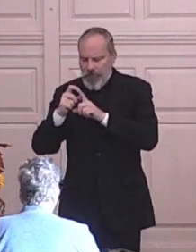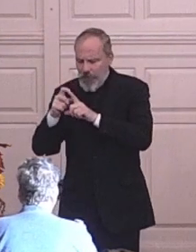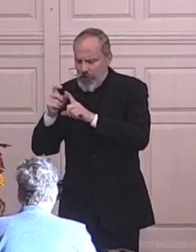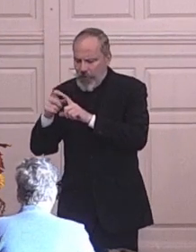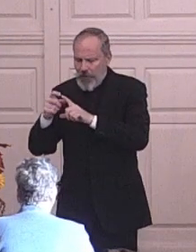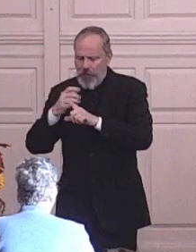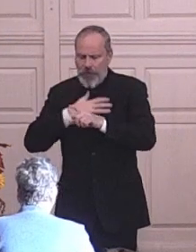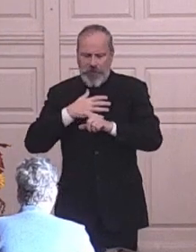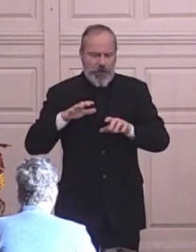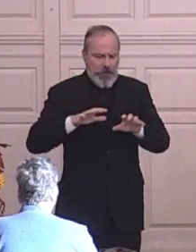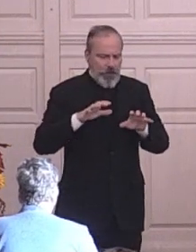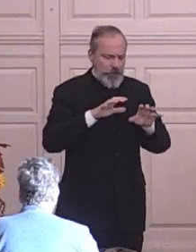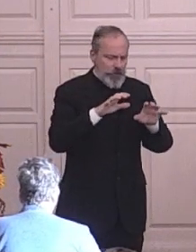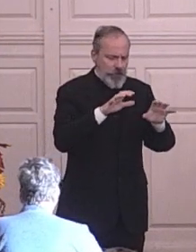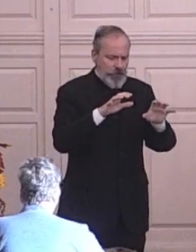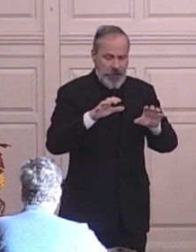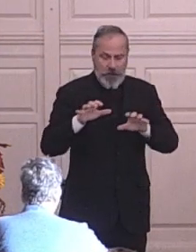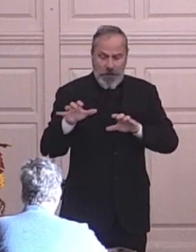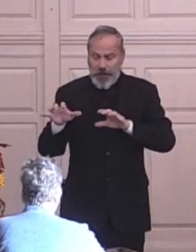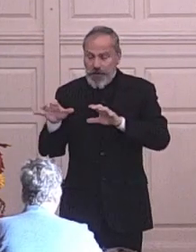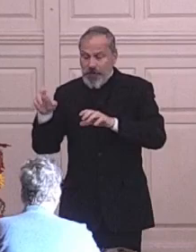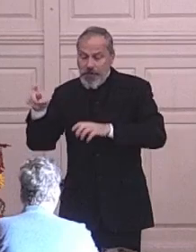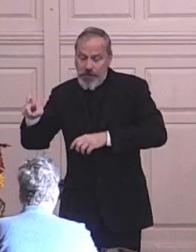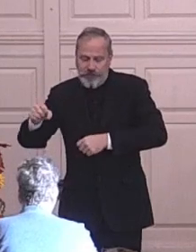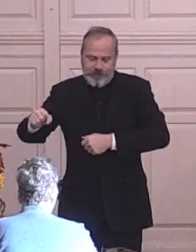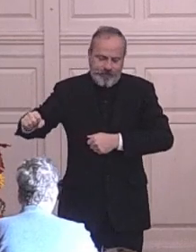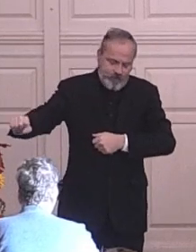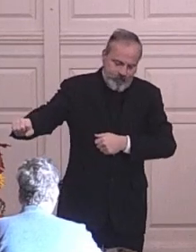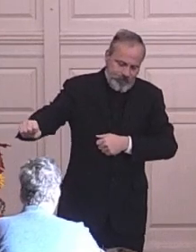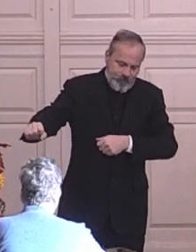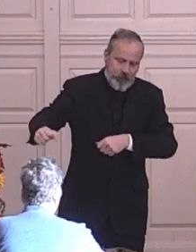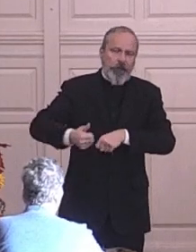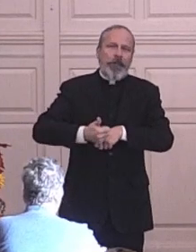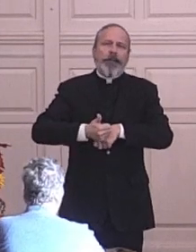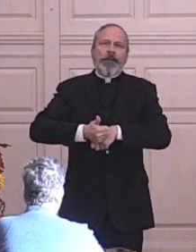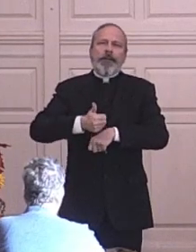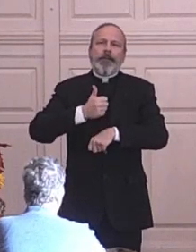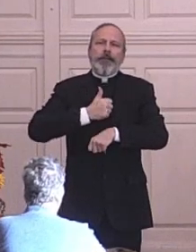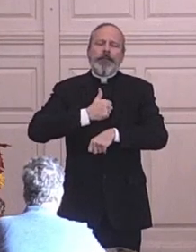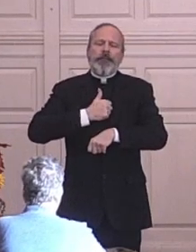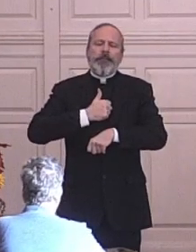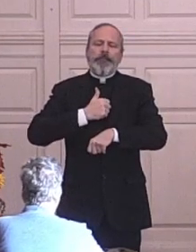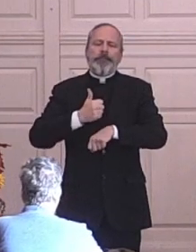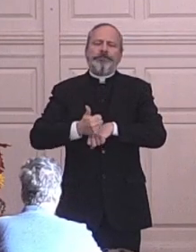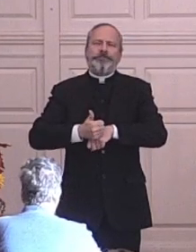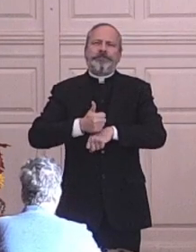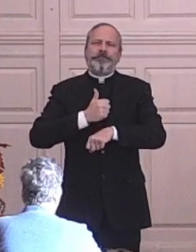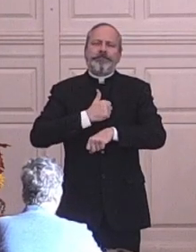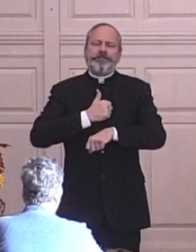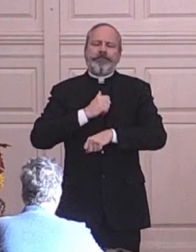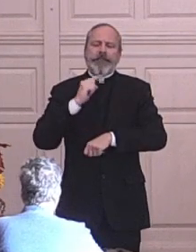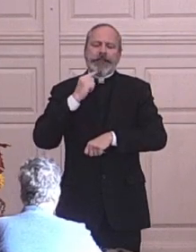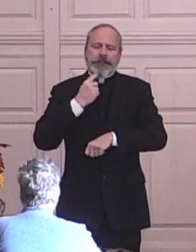thoughts and in my words, in what I've done and in what I've failed to do,